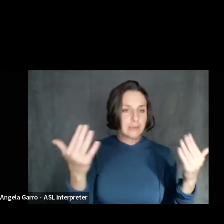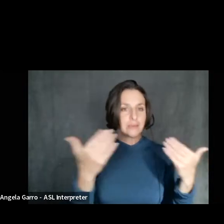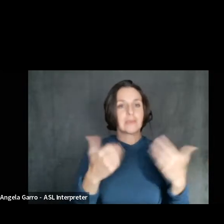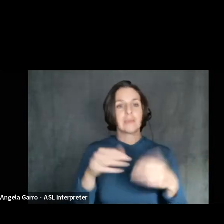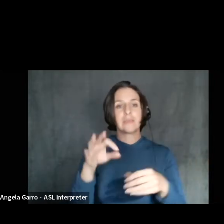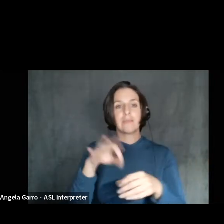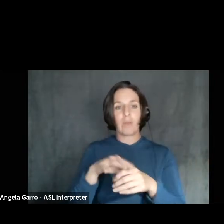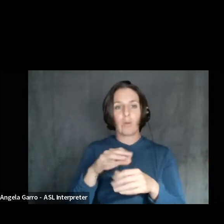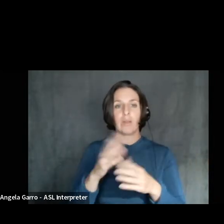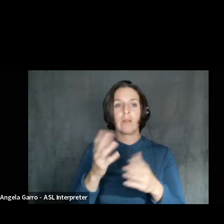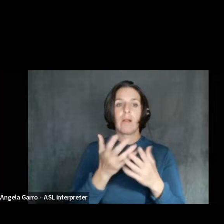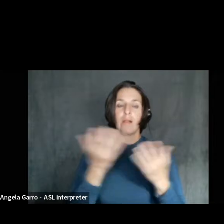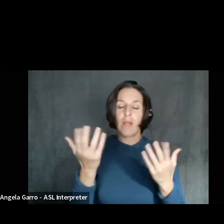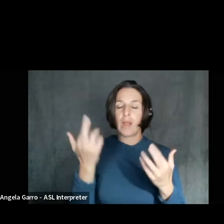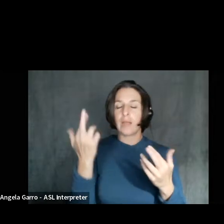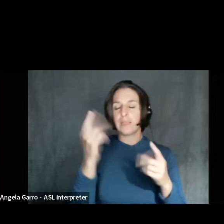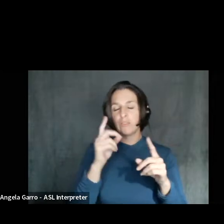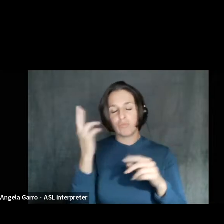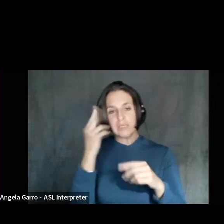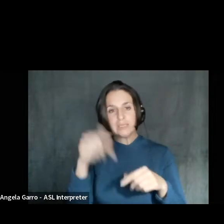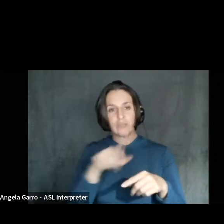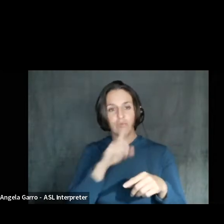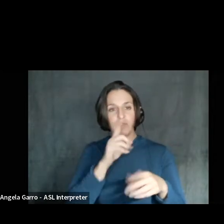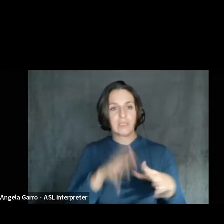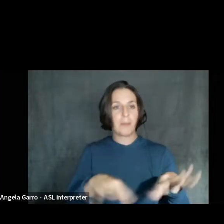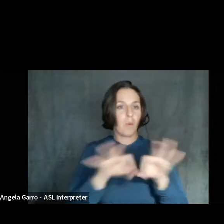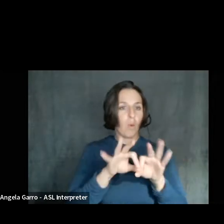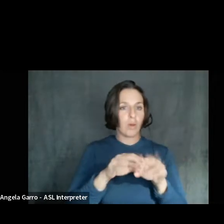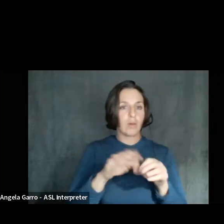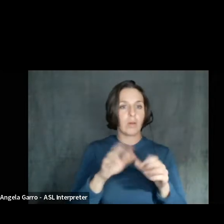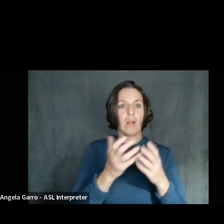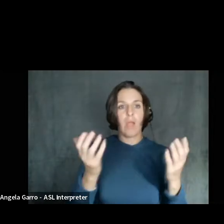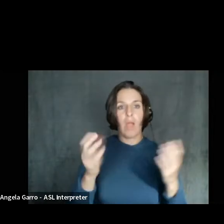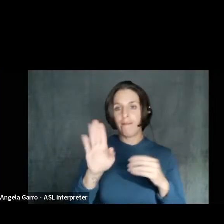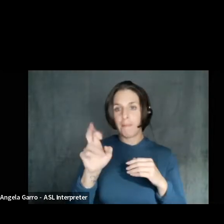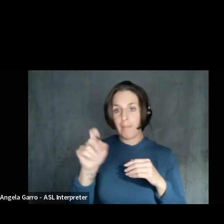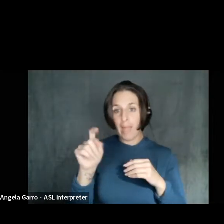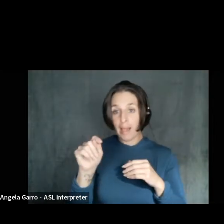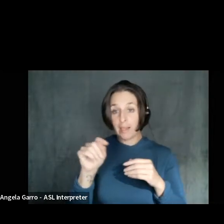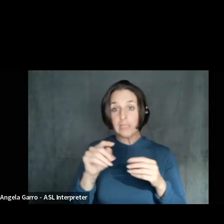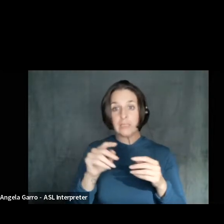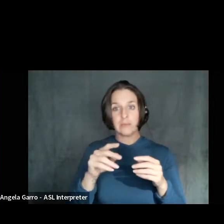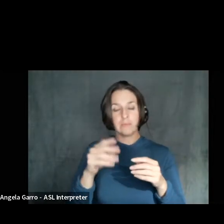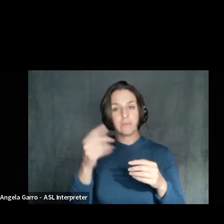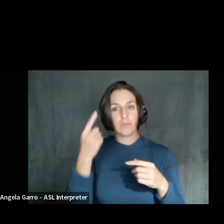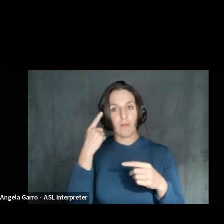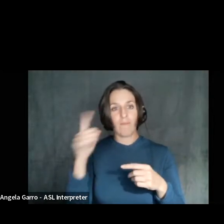of ballot measures for school districts. So please pay attention to those.